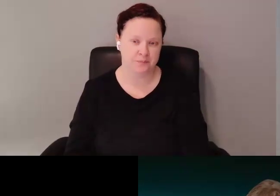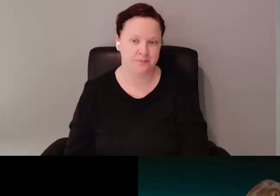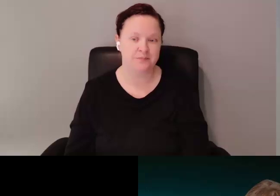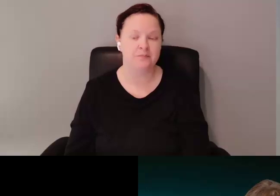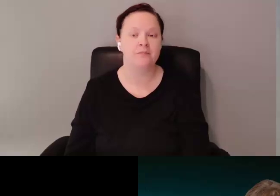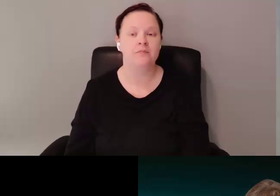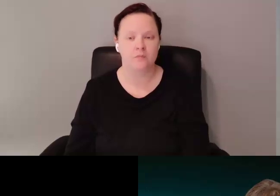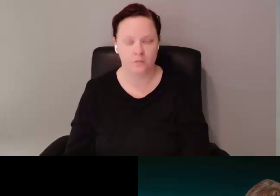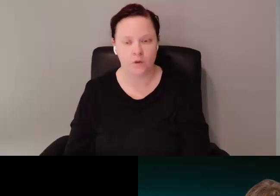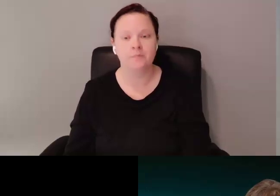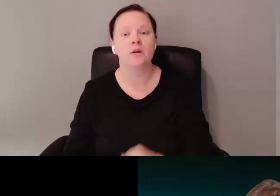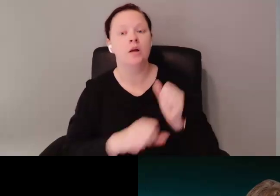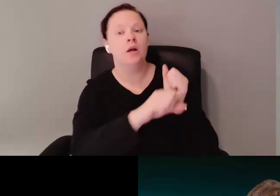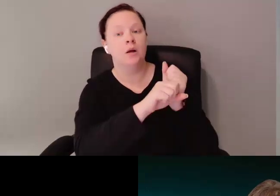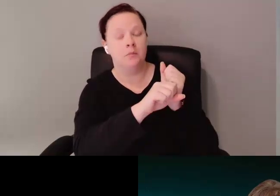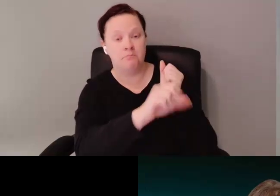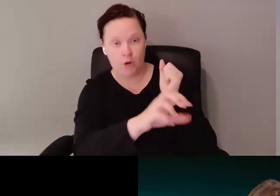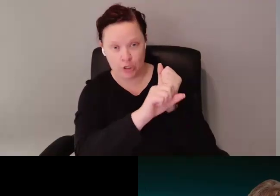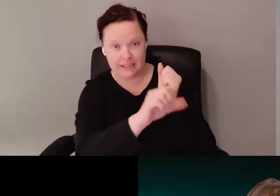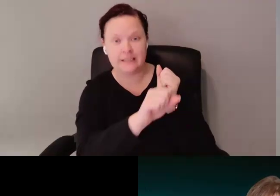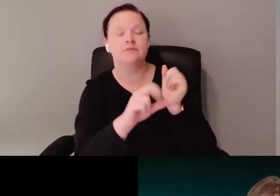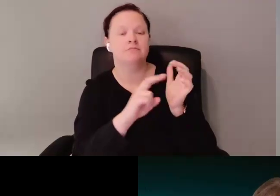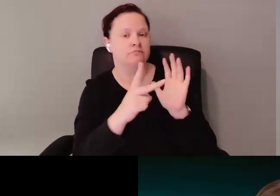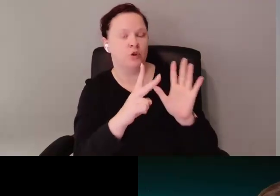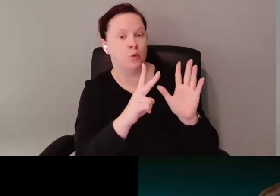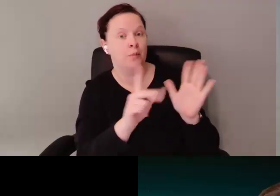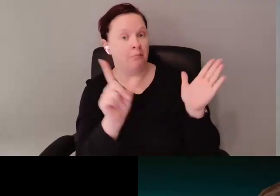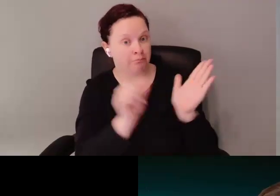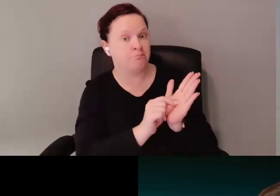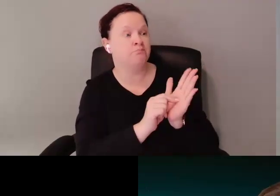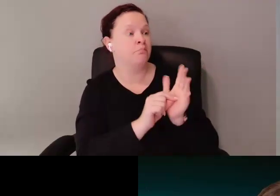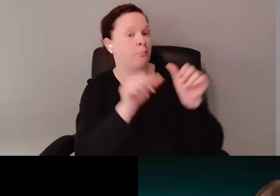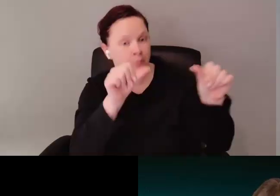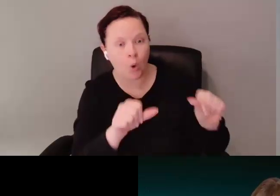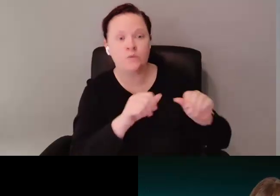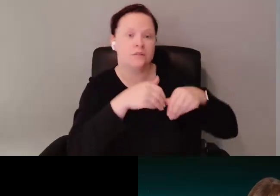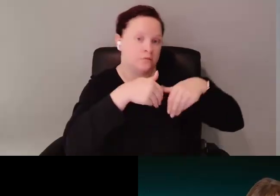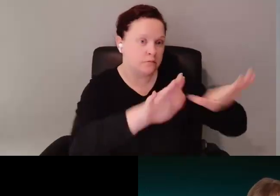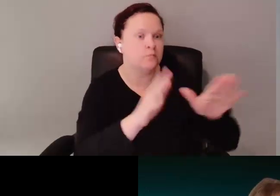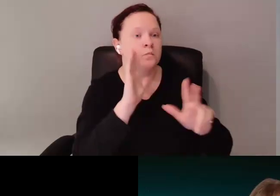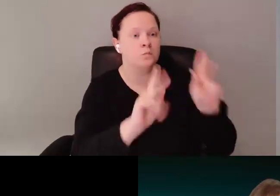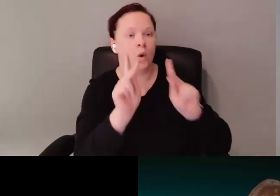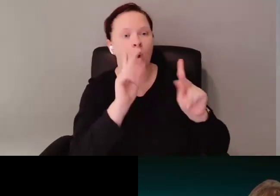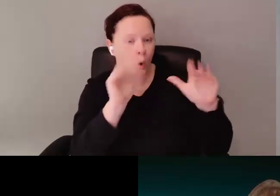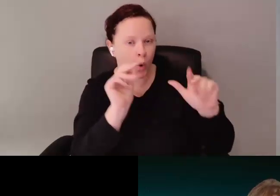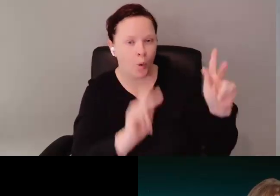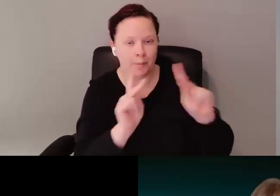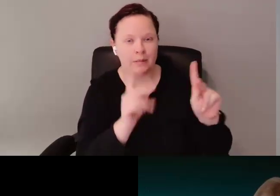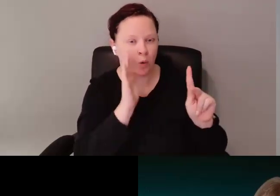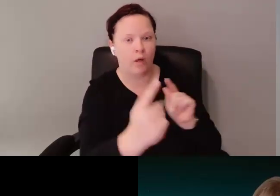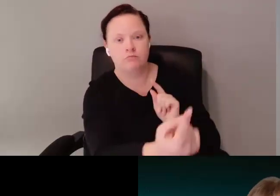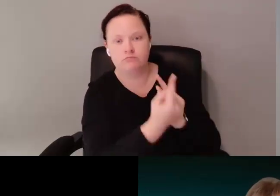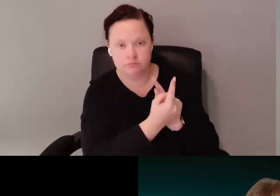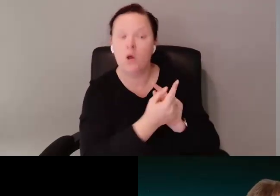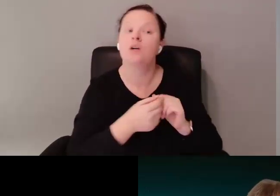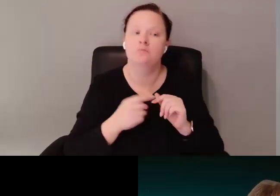marketing is putting it out there and hoping people see it and come to you and buy your things. Oh yeah, Cheyenne says marketing is an attempt.